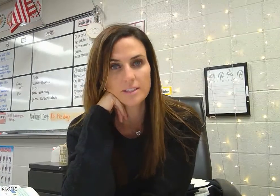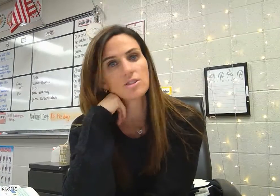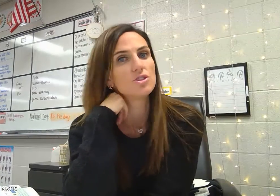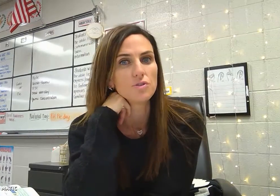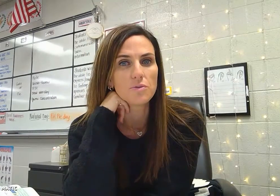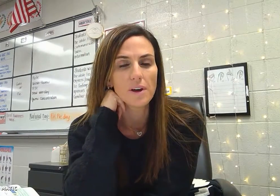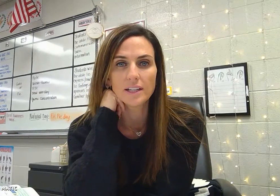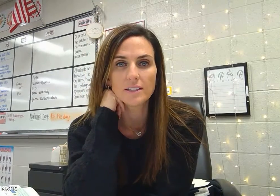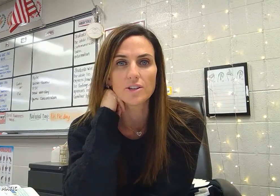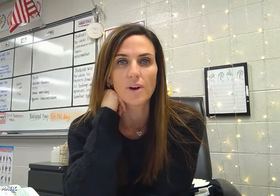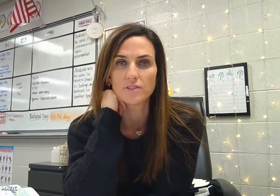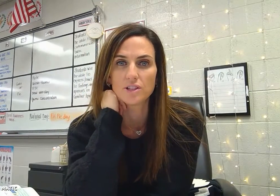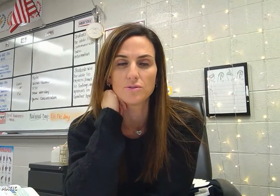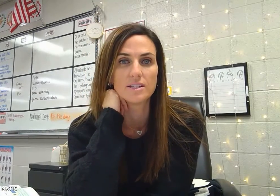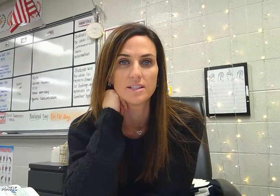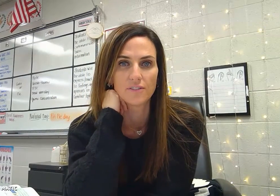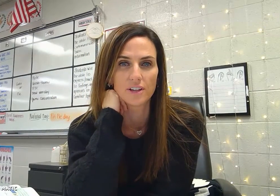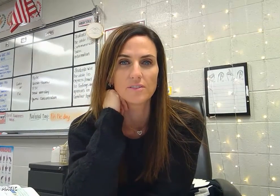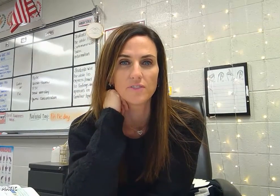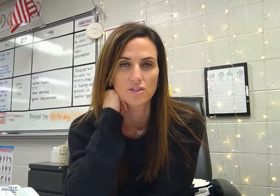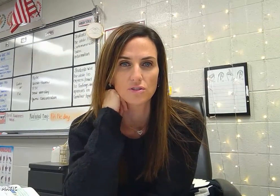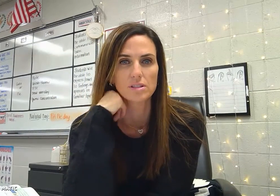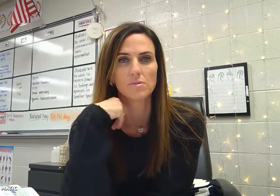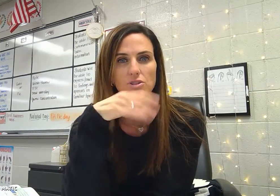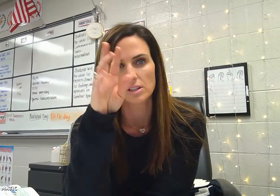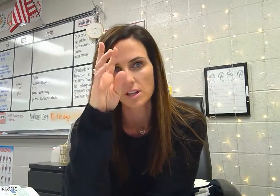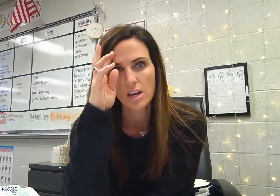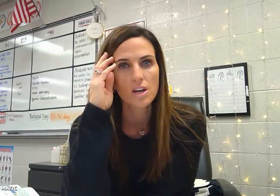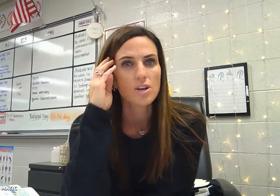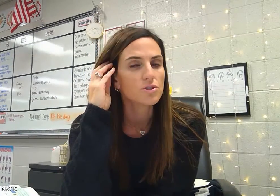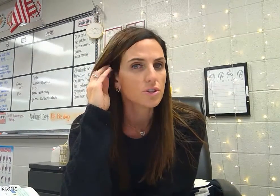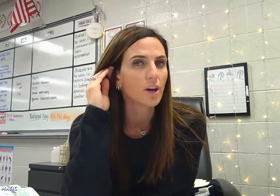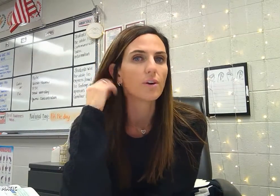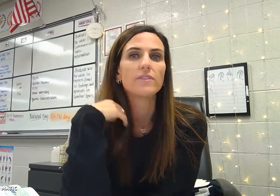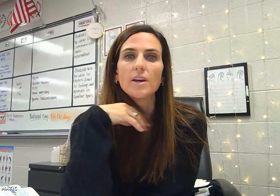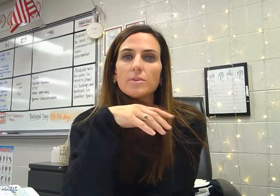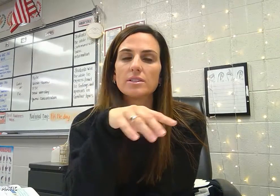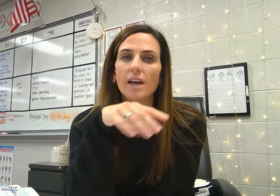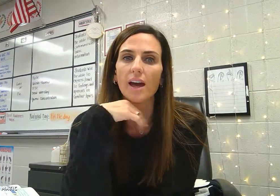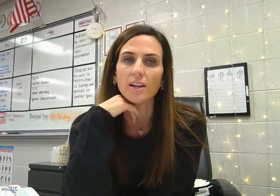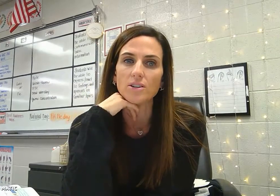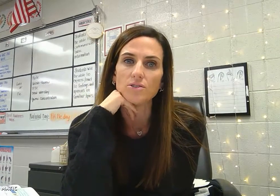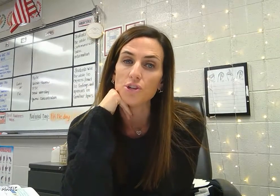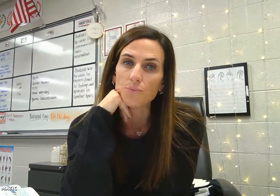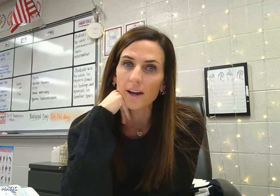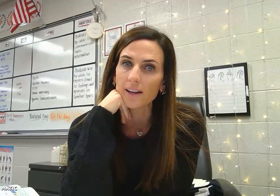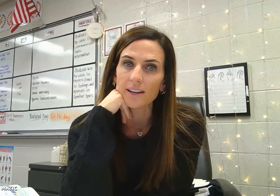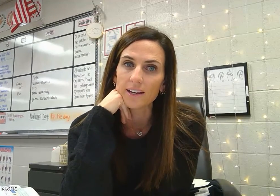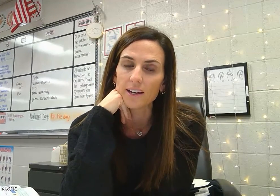mind to do you mind, you have to use a different facial expression. So if someone said, do you mind